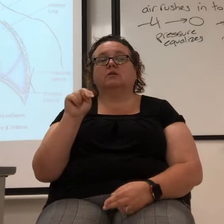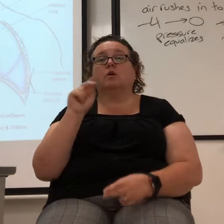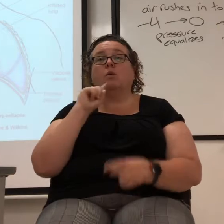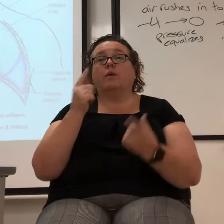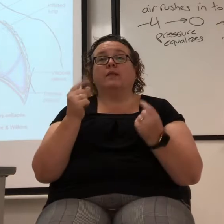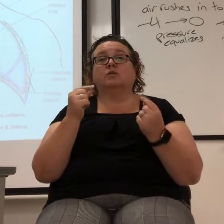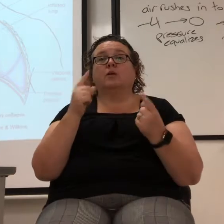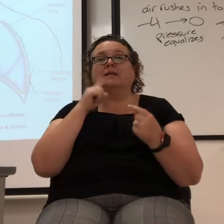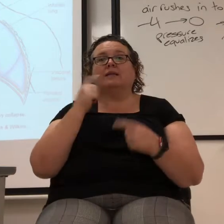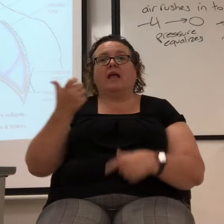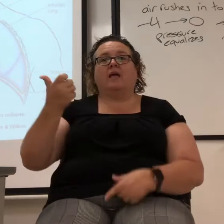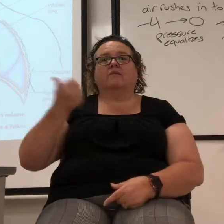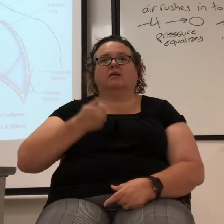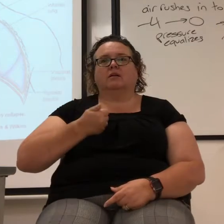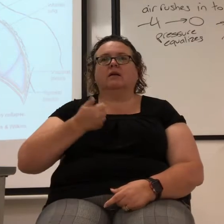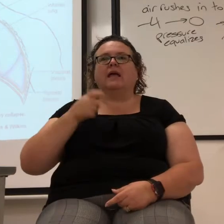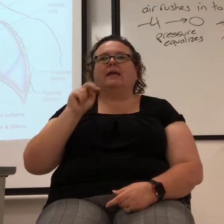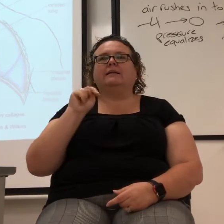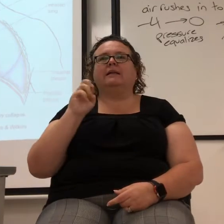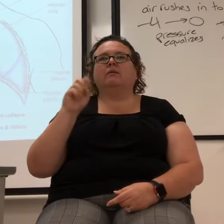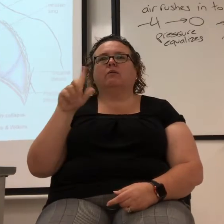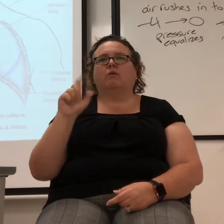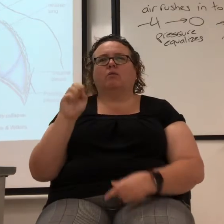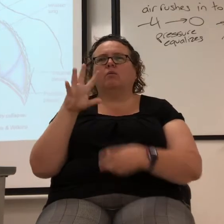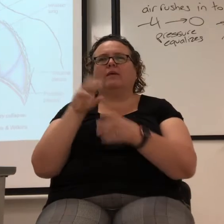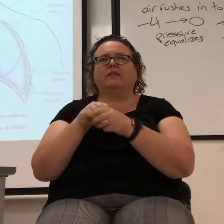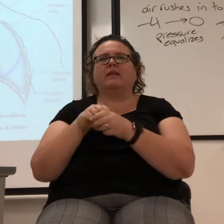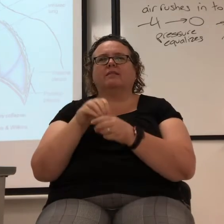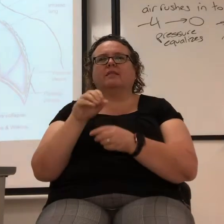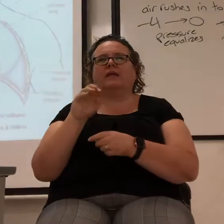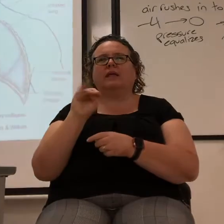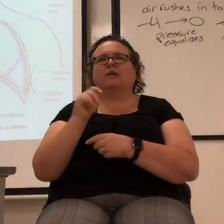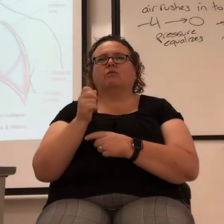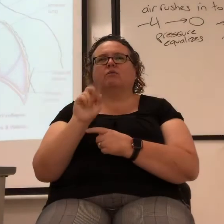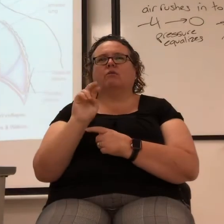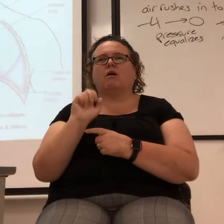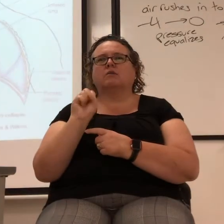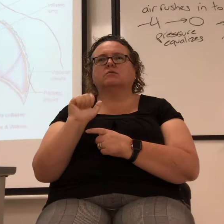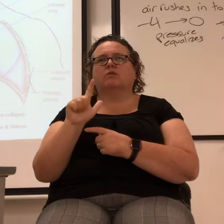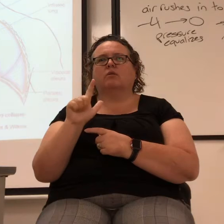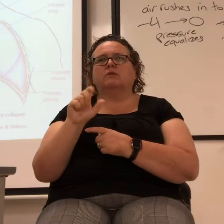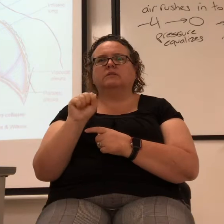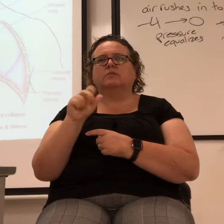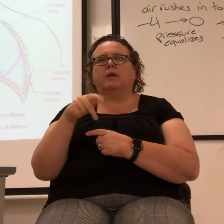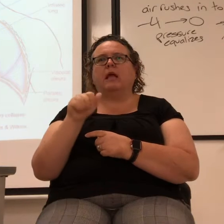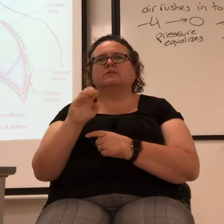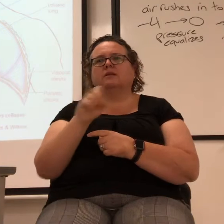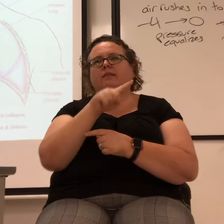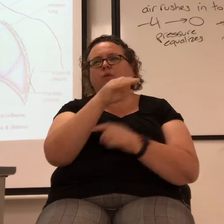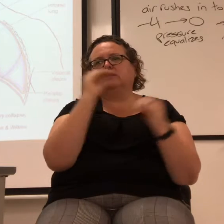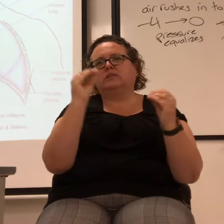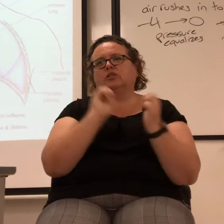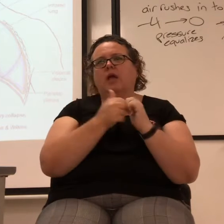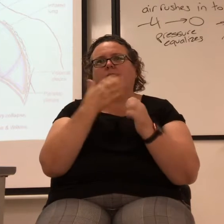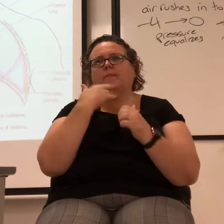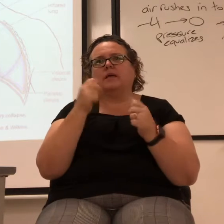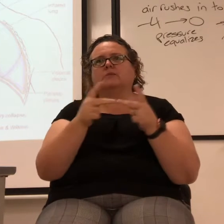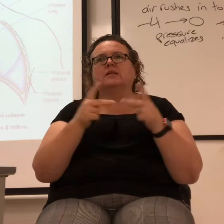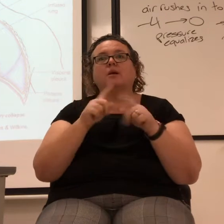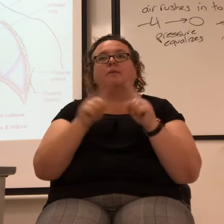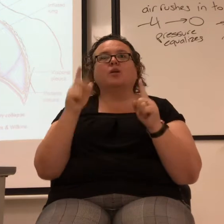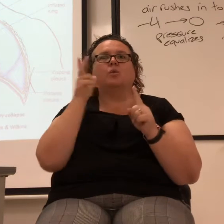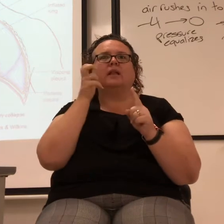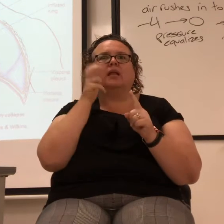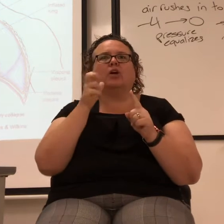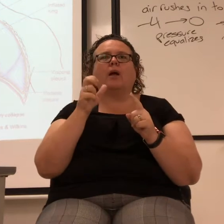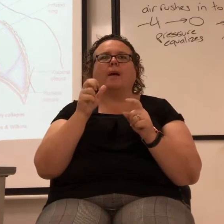syringe in the intercostal space somewhere. The clinician, you know, the paramedic tells you the best spots to do it. Because you should hear a popping sound or